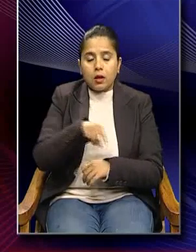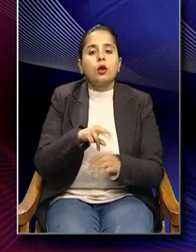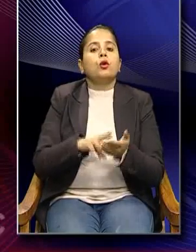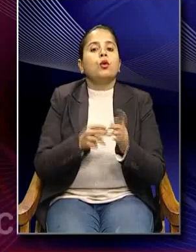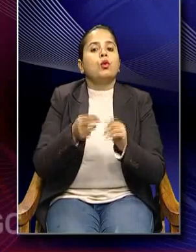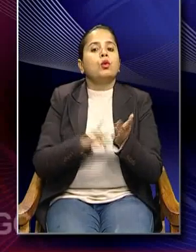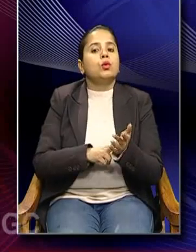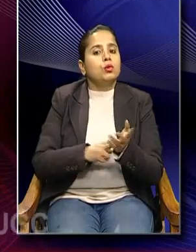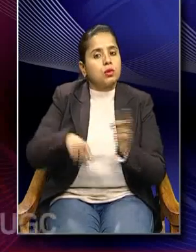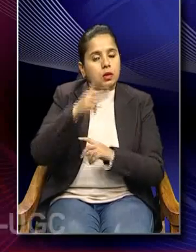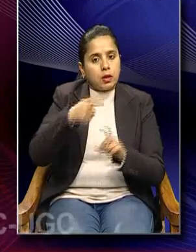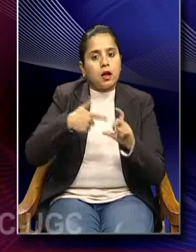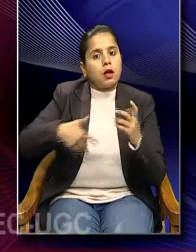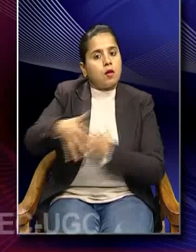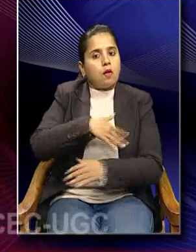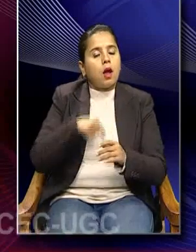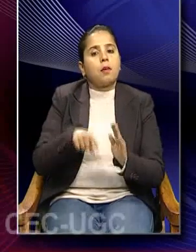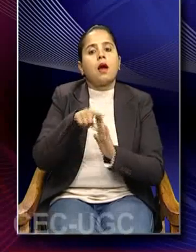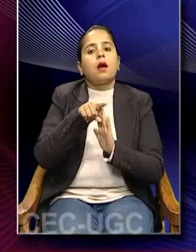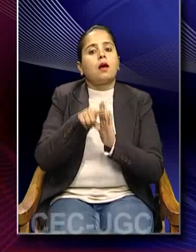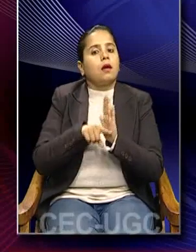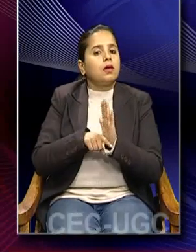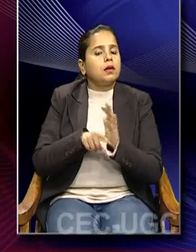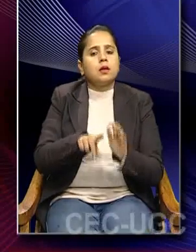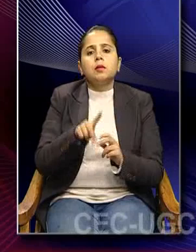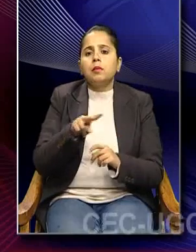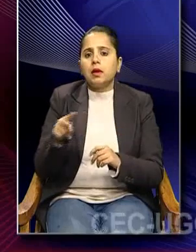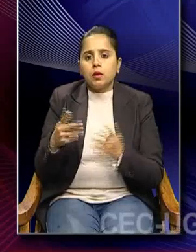of environmental ethics, that is known as